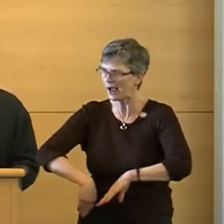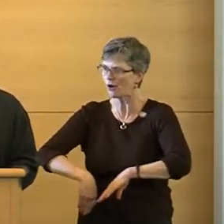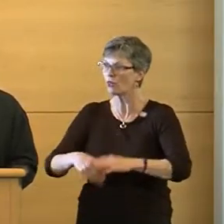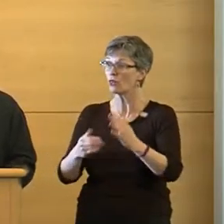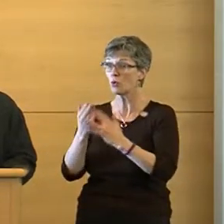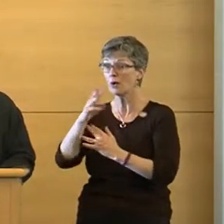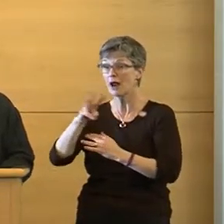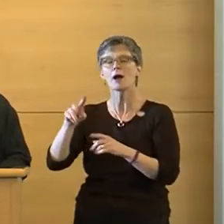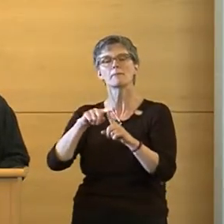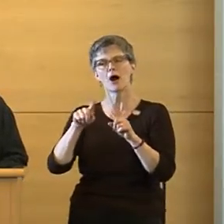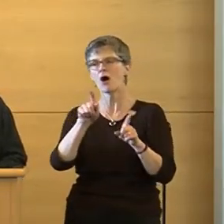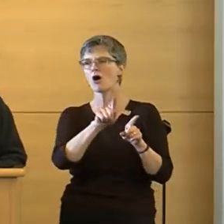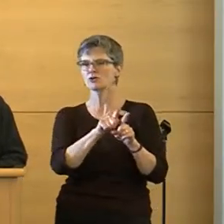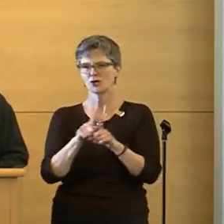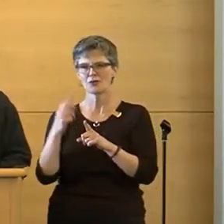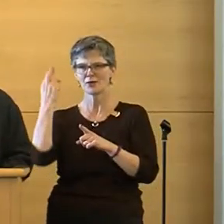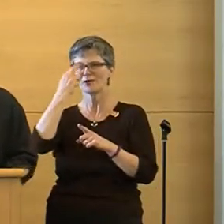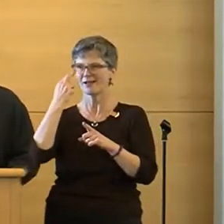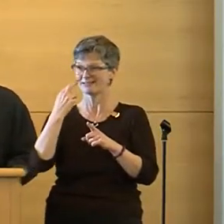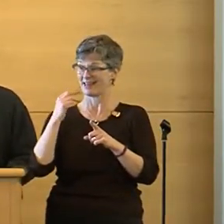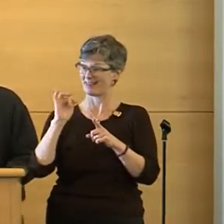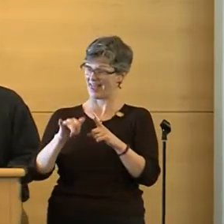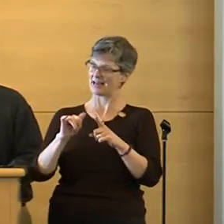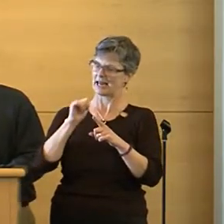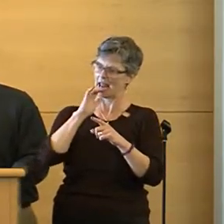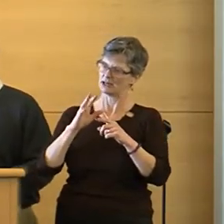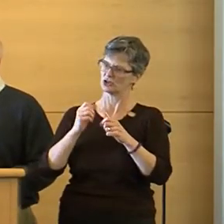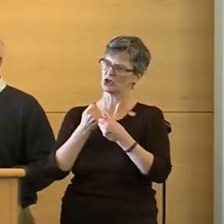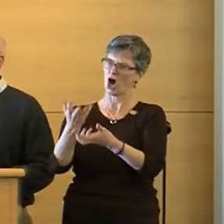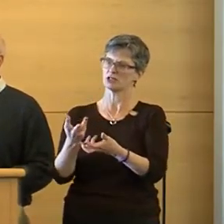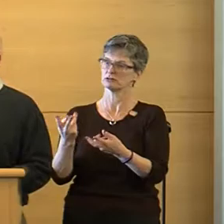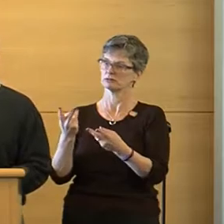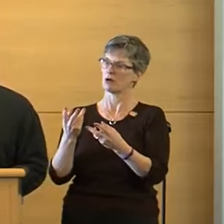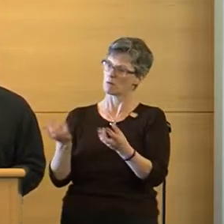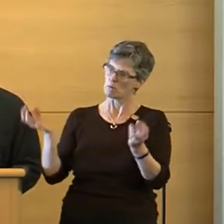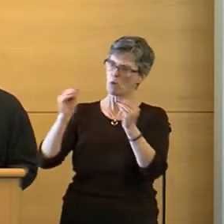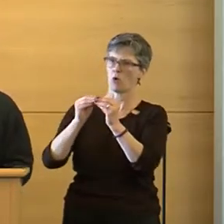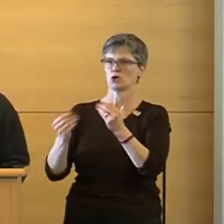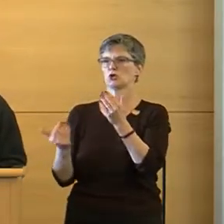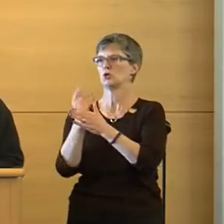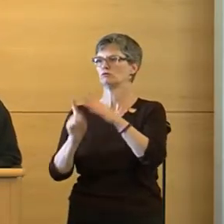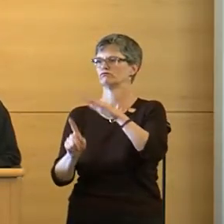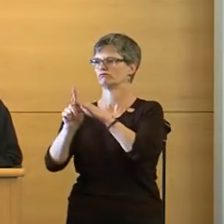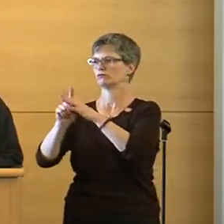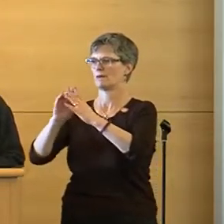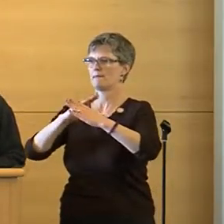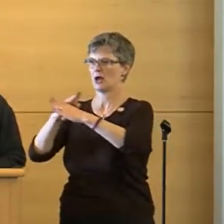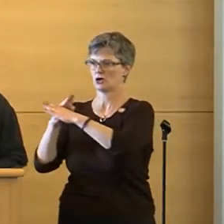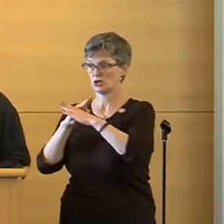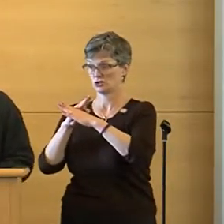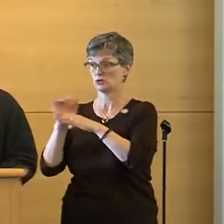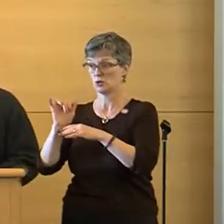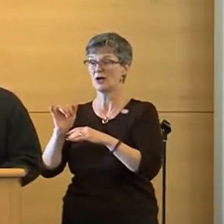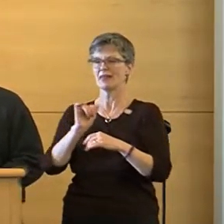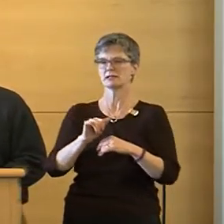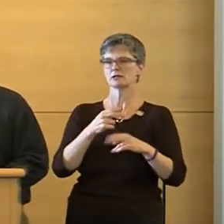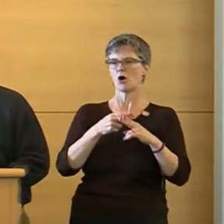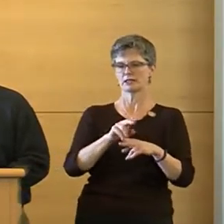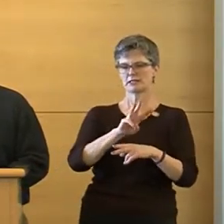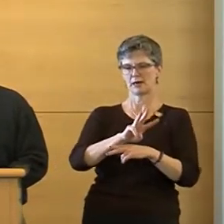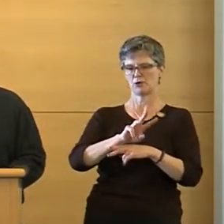get alternative versions of things. But now they could access all sorts of information via the internet. So it had a lot of potential to break